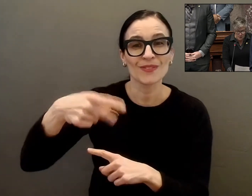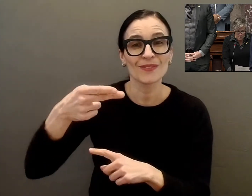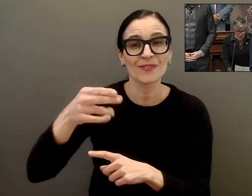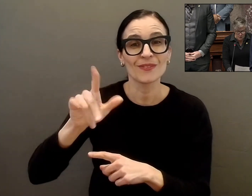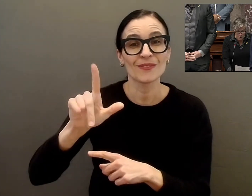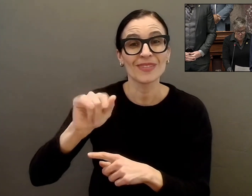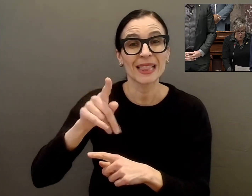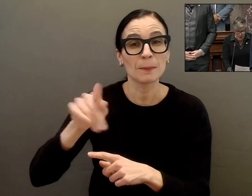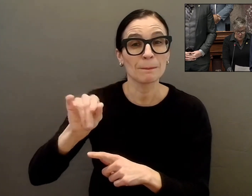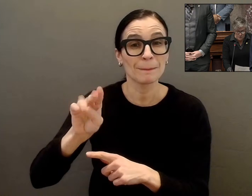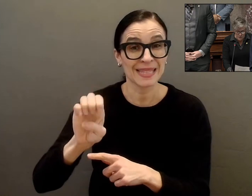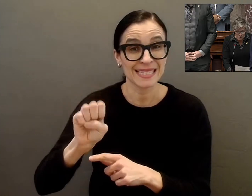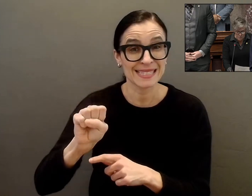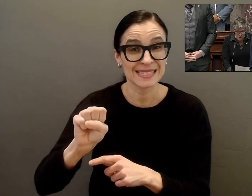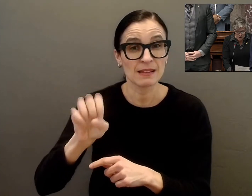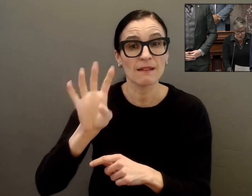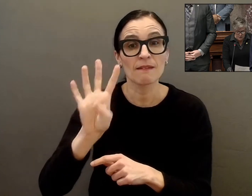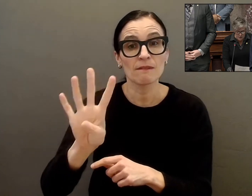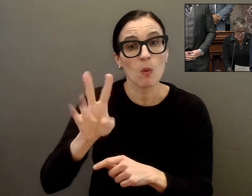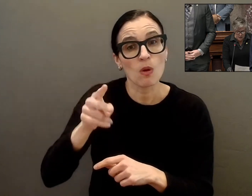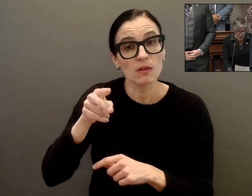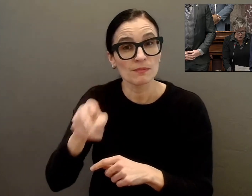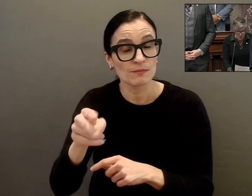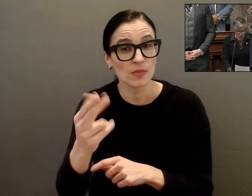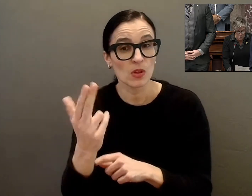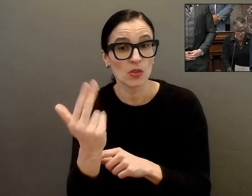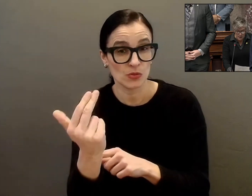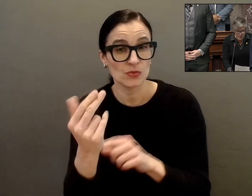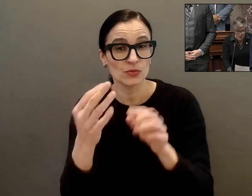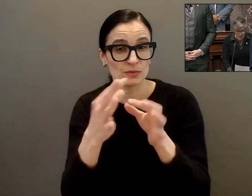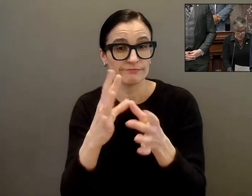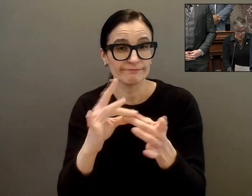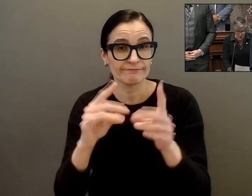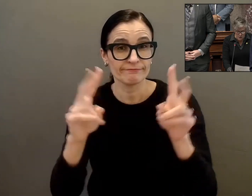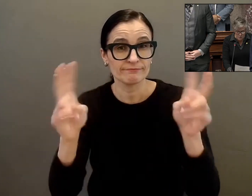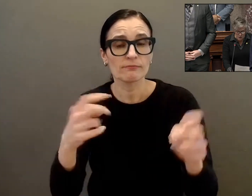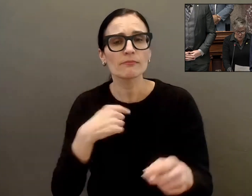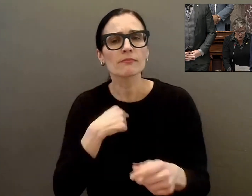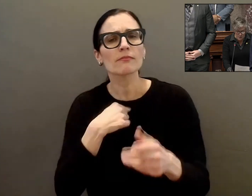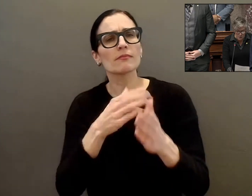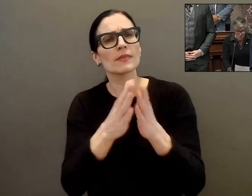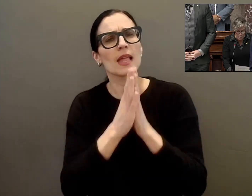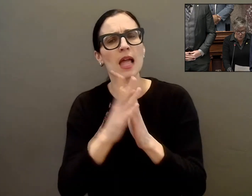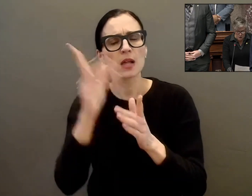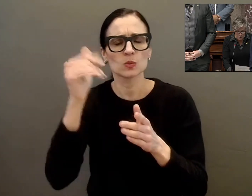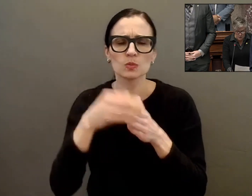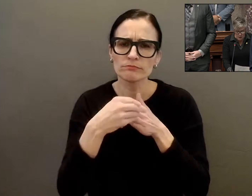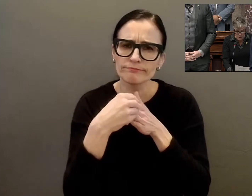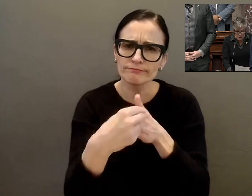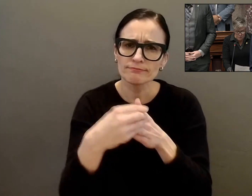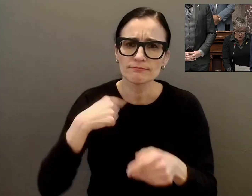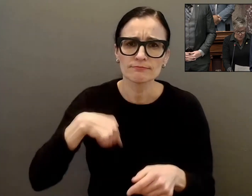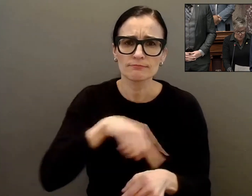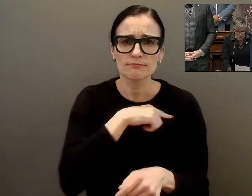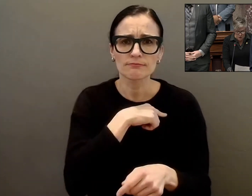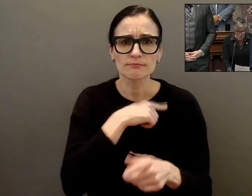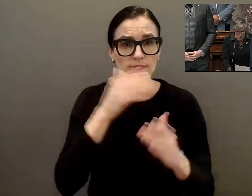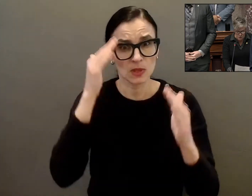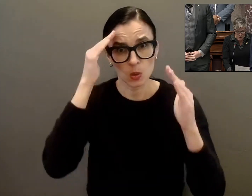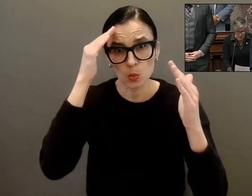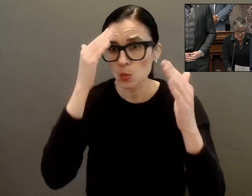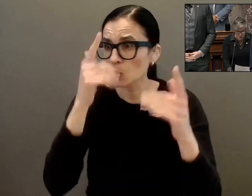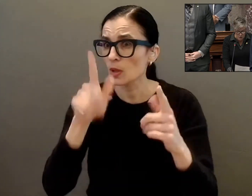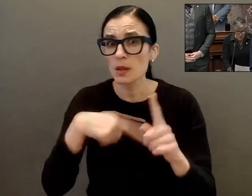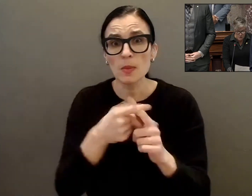about anything, but in everything by prayer and supplication with thanksgiving, let your requests be known to God. And the peace of God,